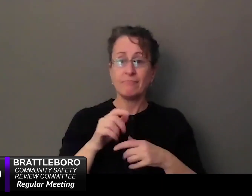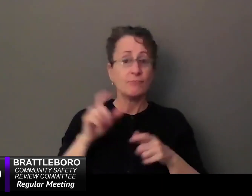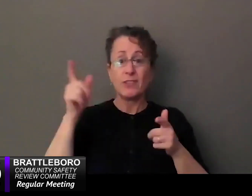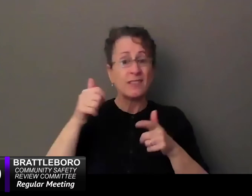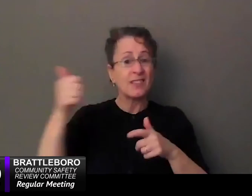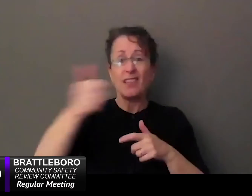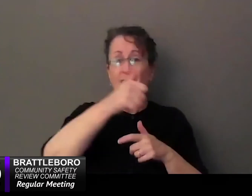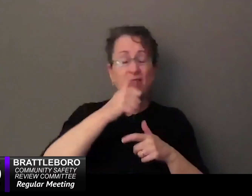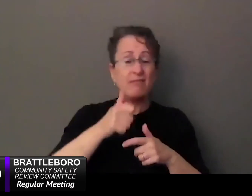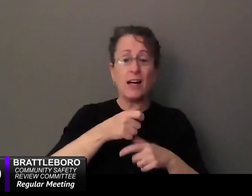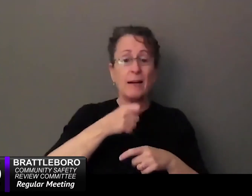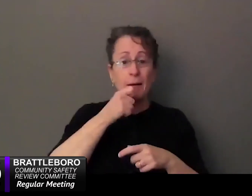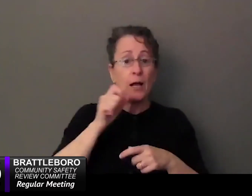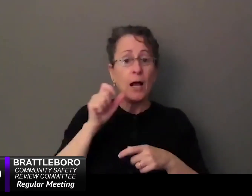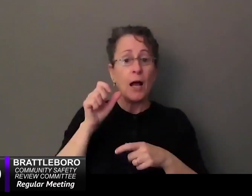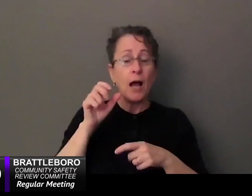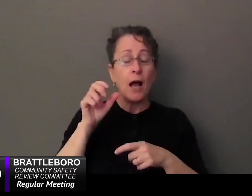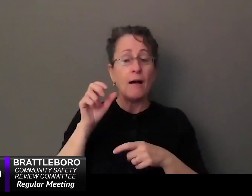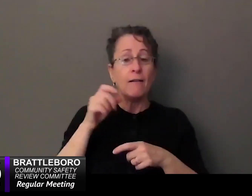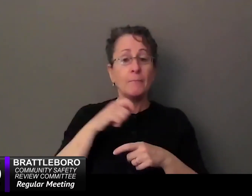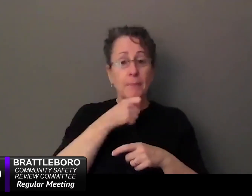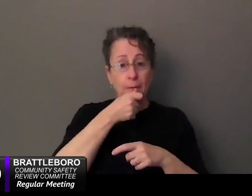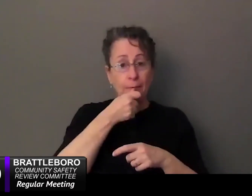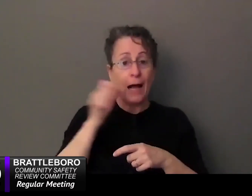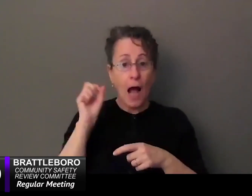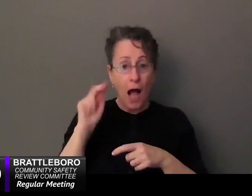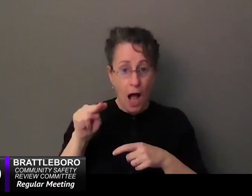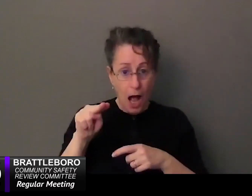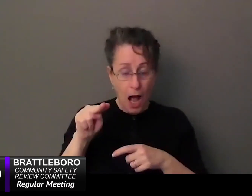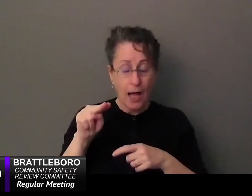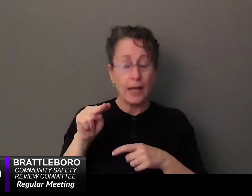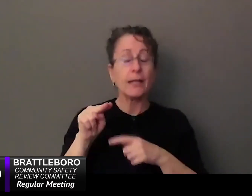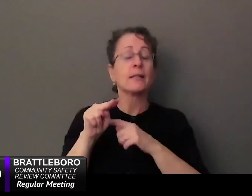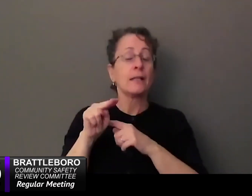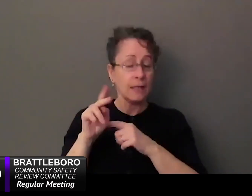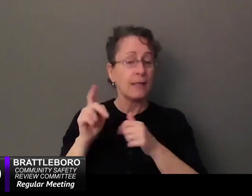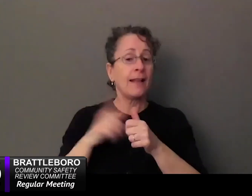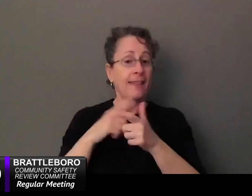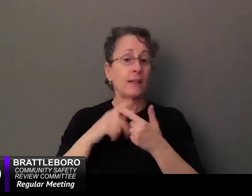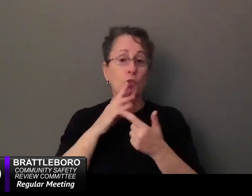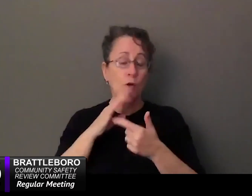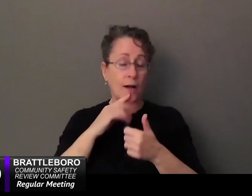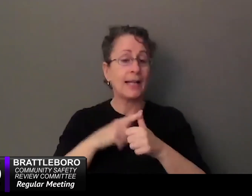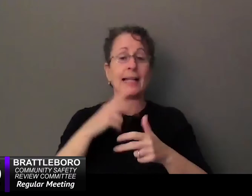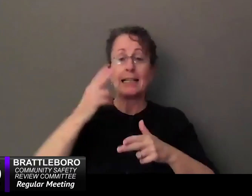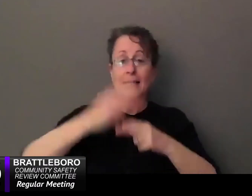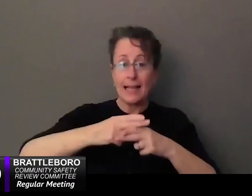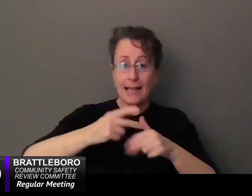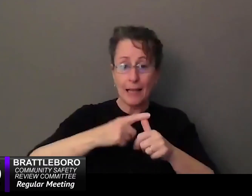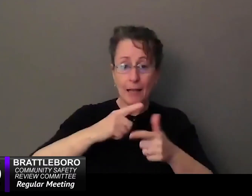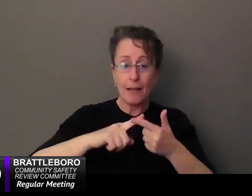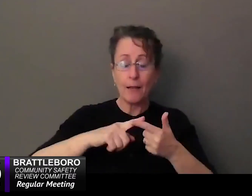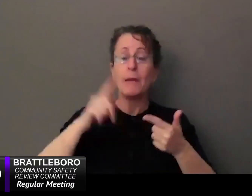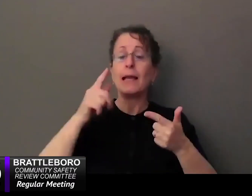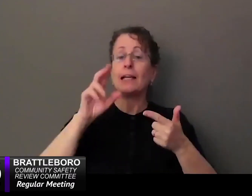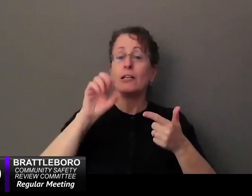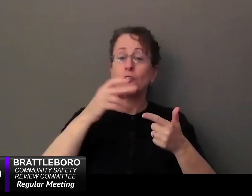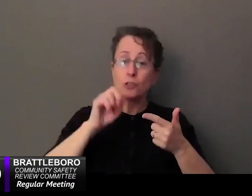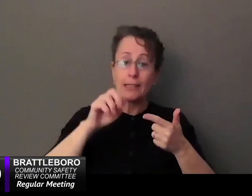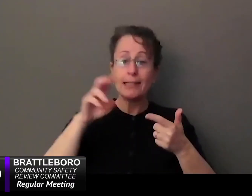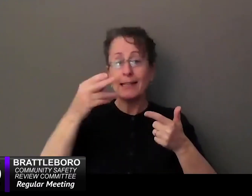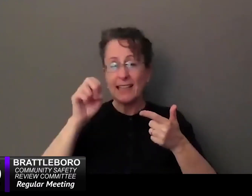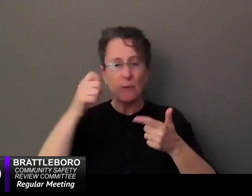And if you need a reminder, we're doing names, pronouns, any visual descriptions you'd like to share, any associations, identities, and